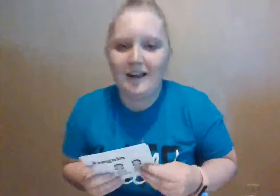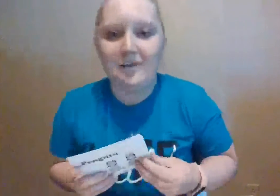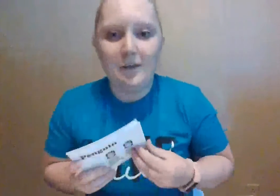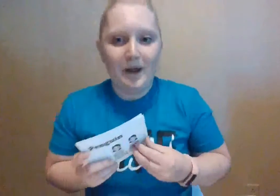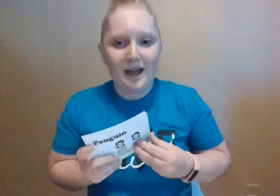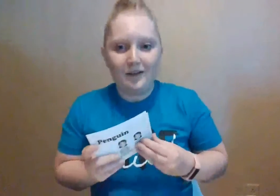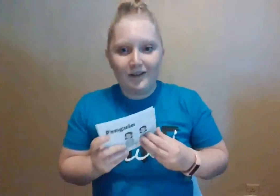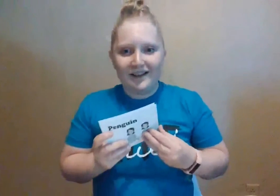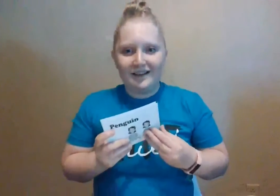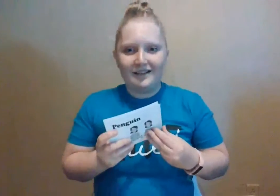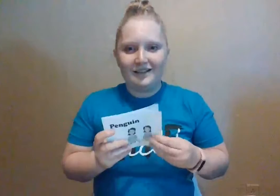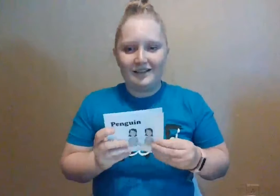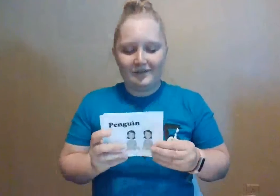for penguin.